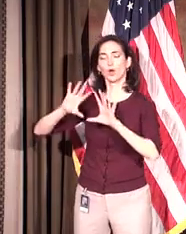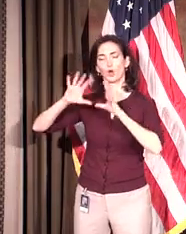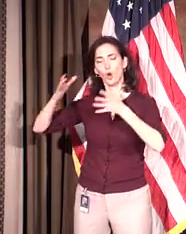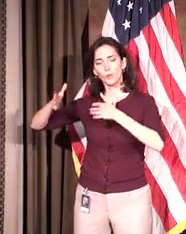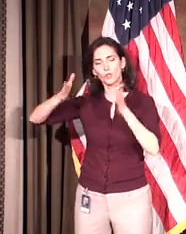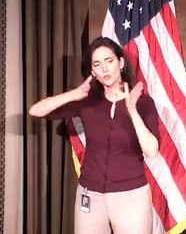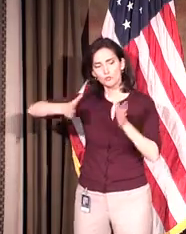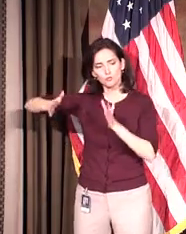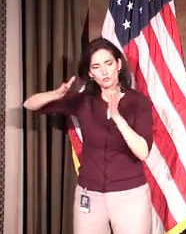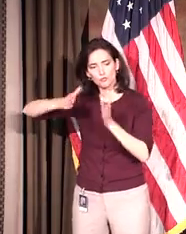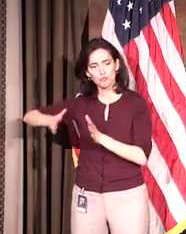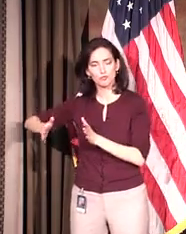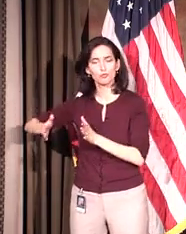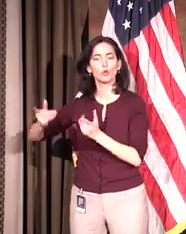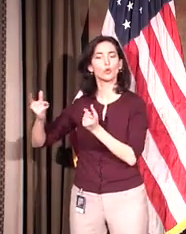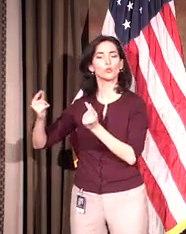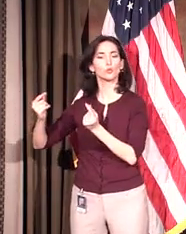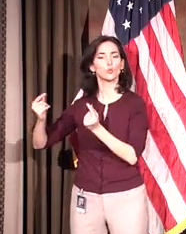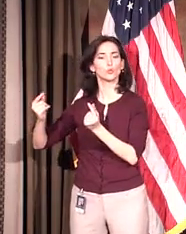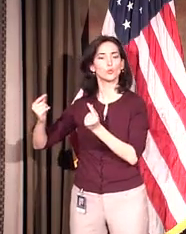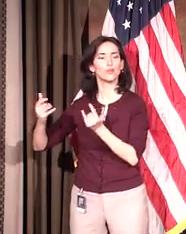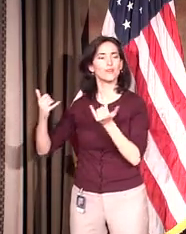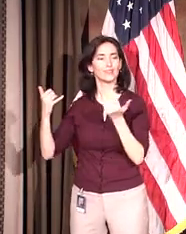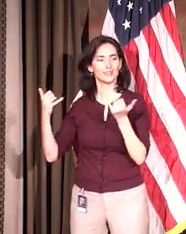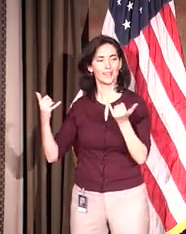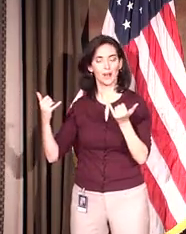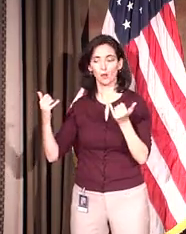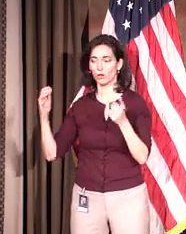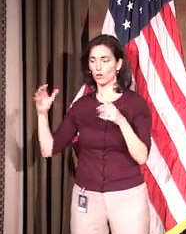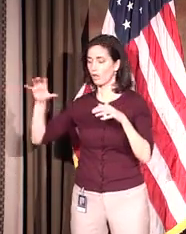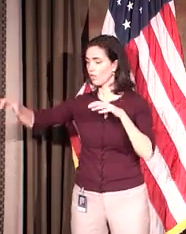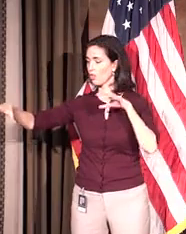going to condense down to, I think, only owning 5 or 6